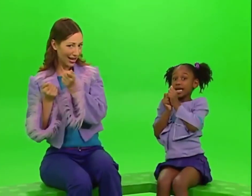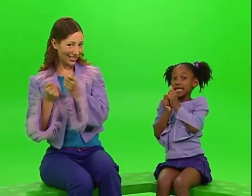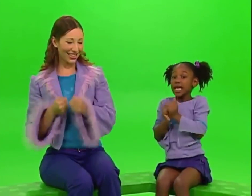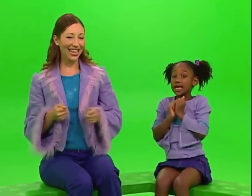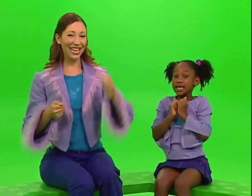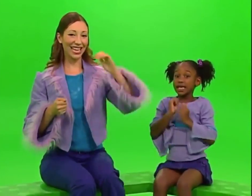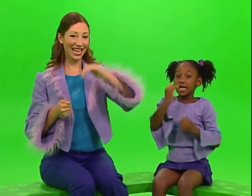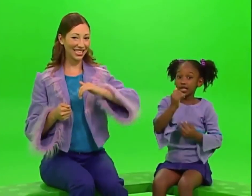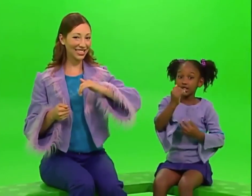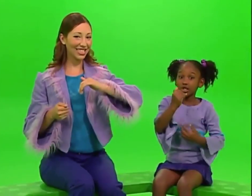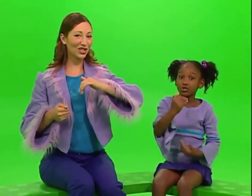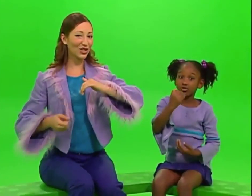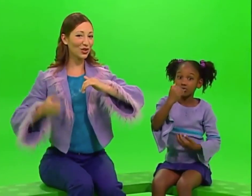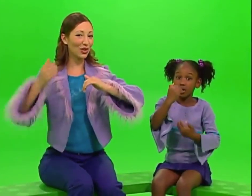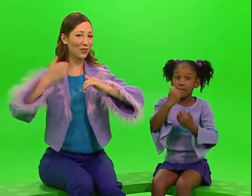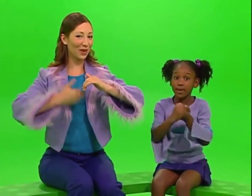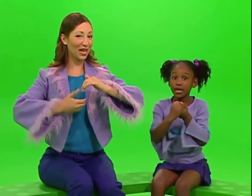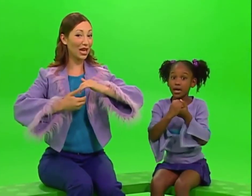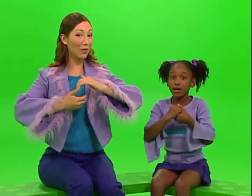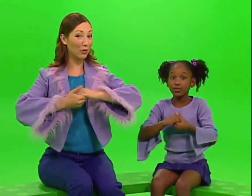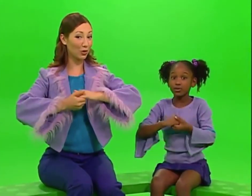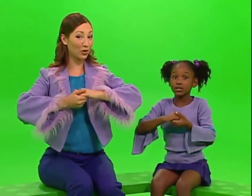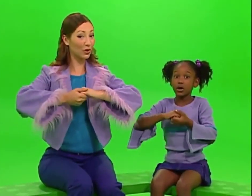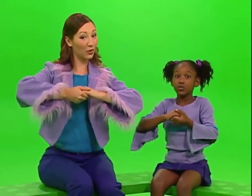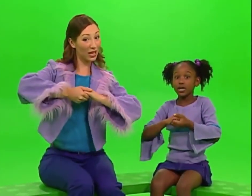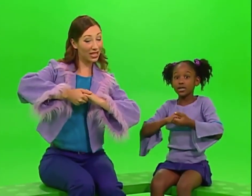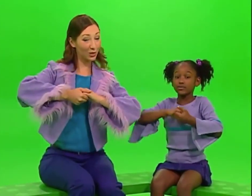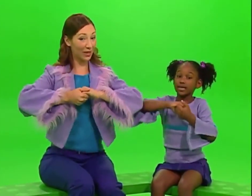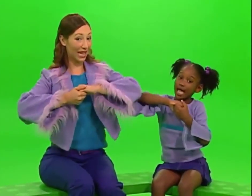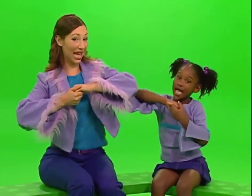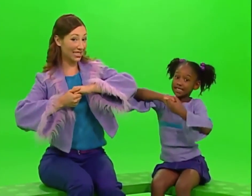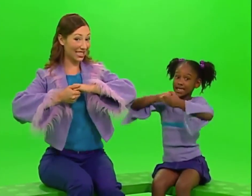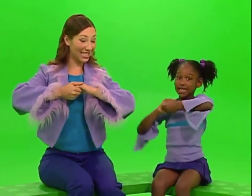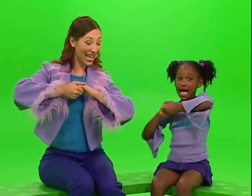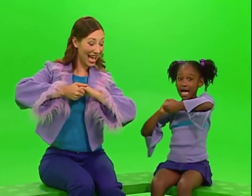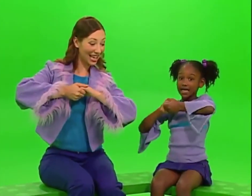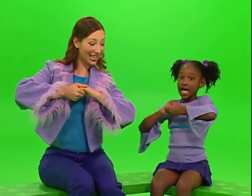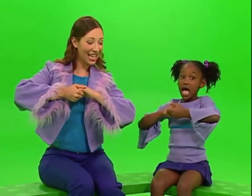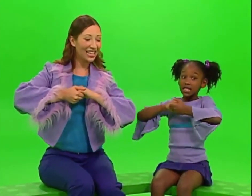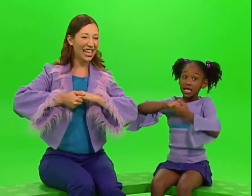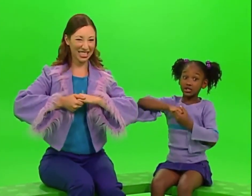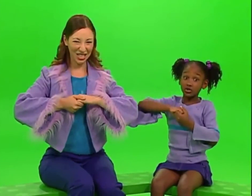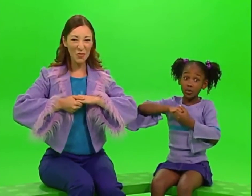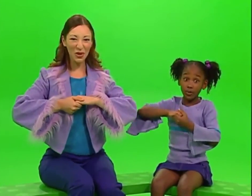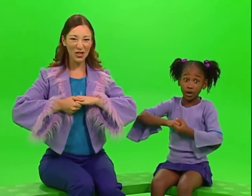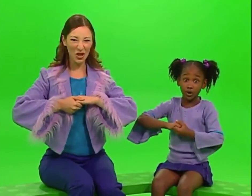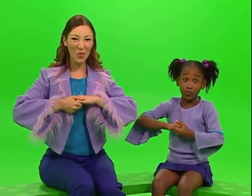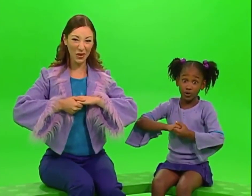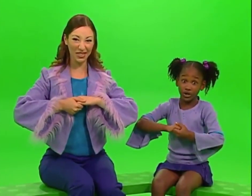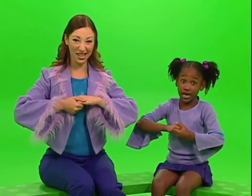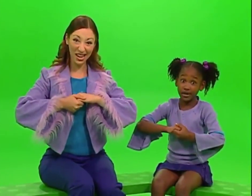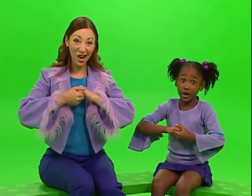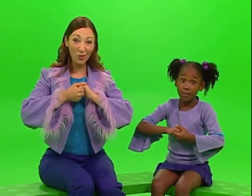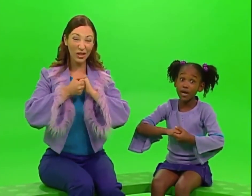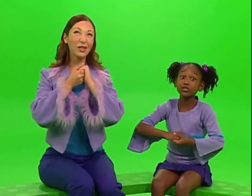chain. He hitched it to the big caboose. The wheels began to clack. Then super duper dinklepuss